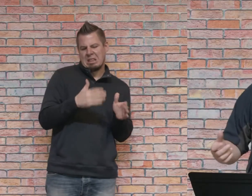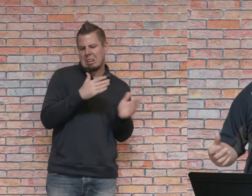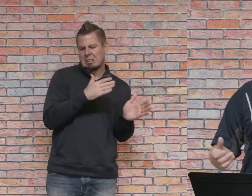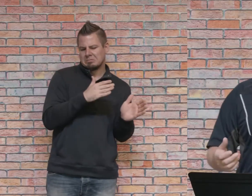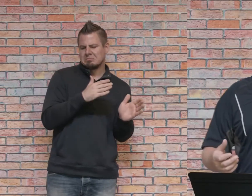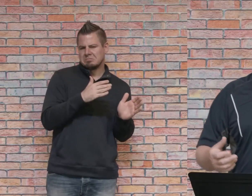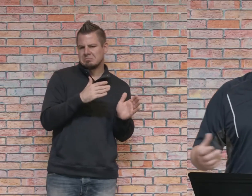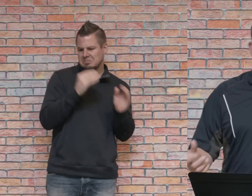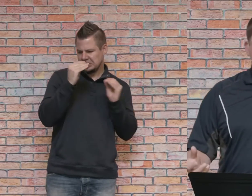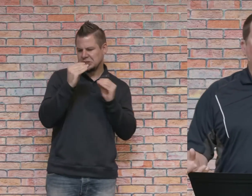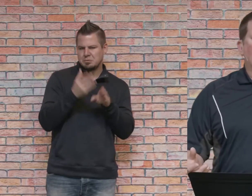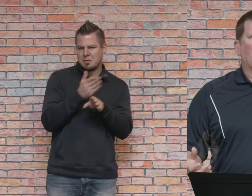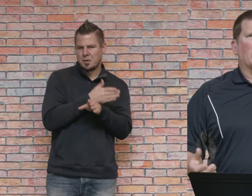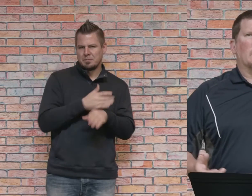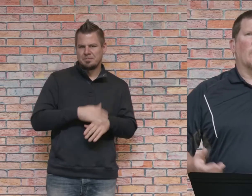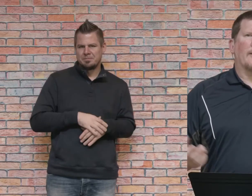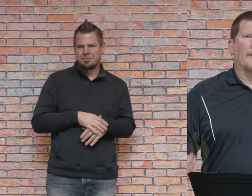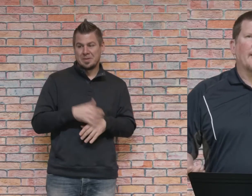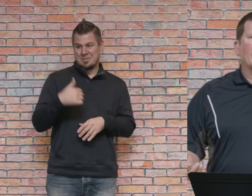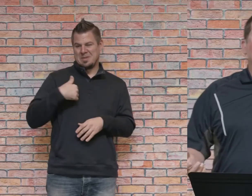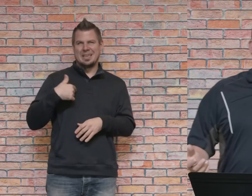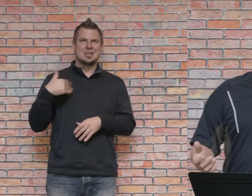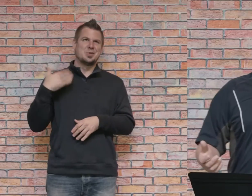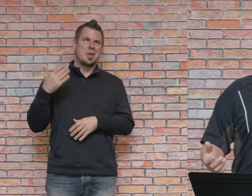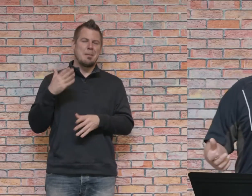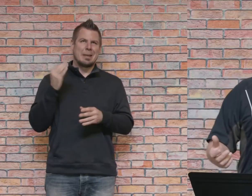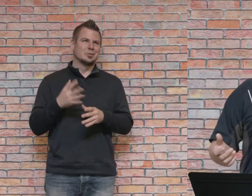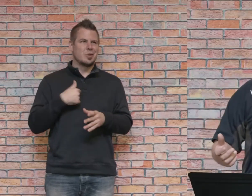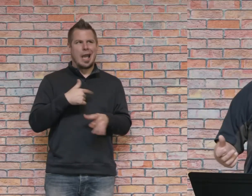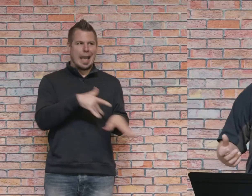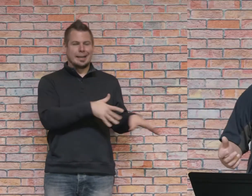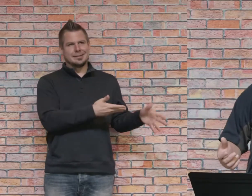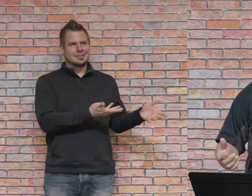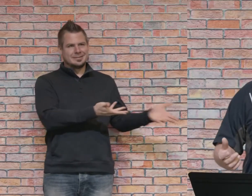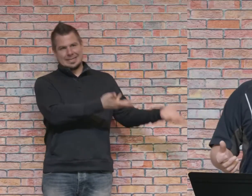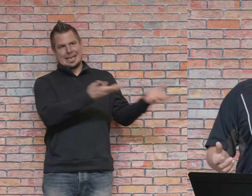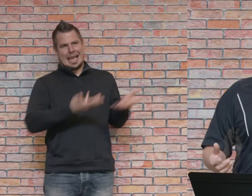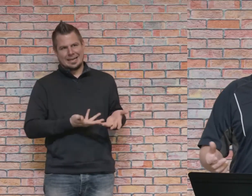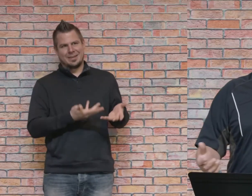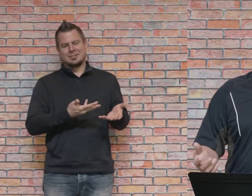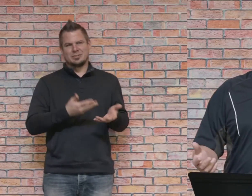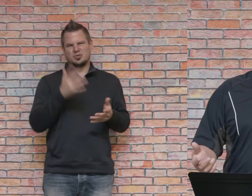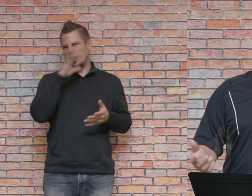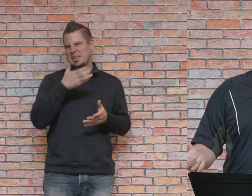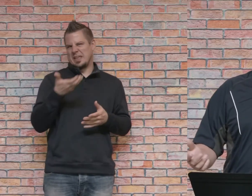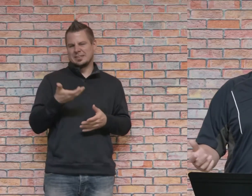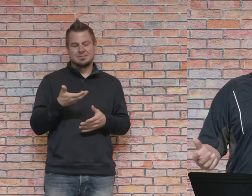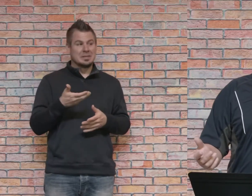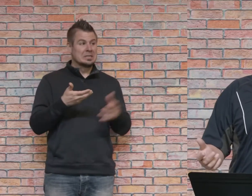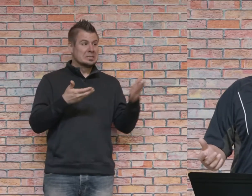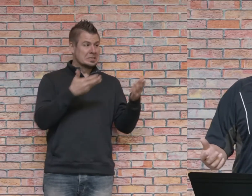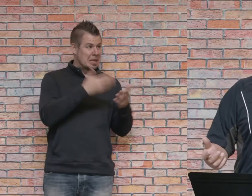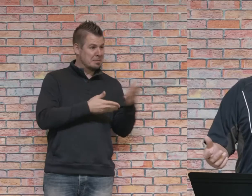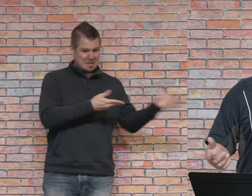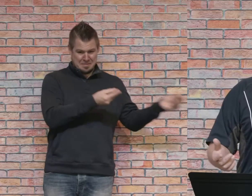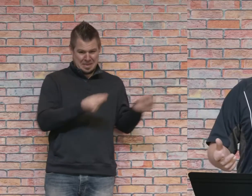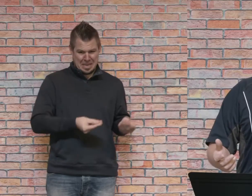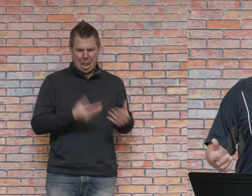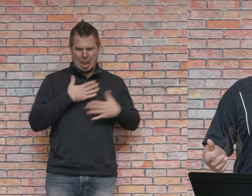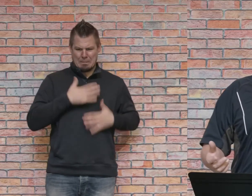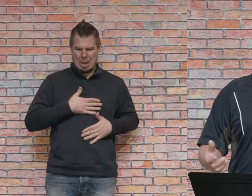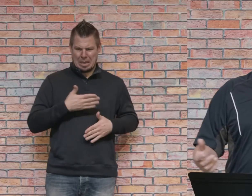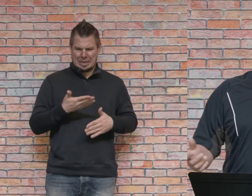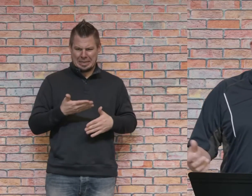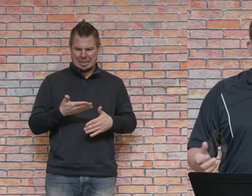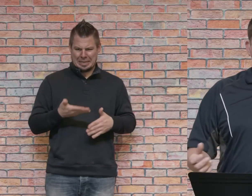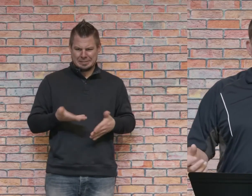youth pastor, you inherit strange things. And one of the things that I had inherited was a body bag. And I had already